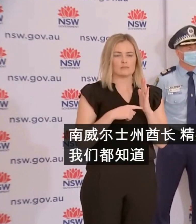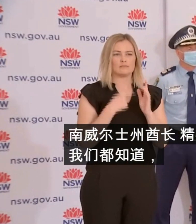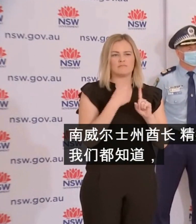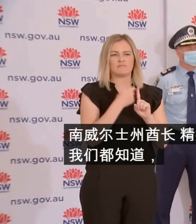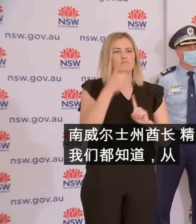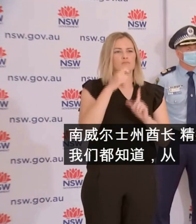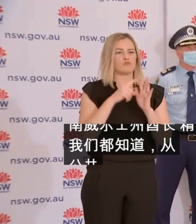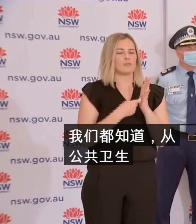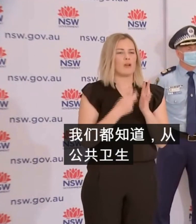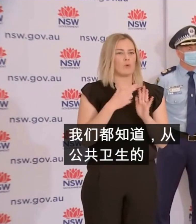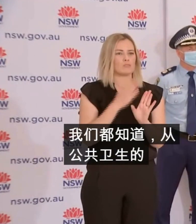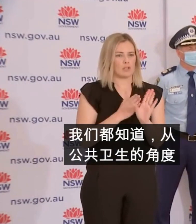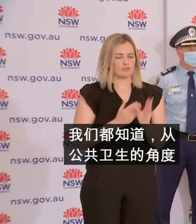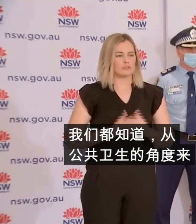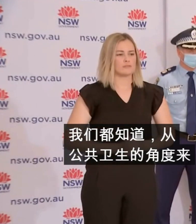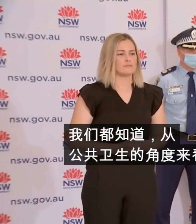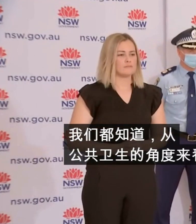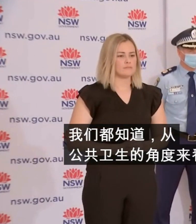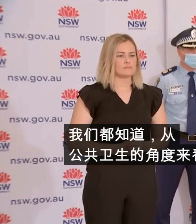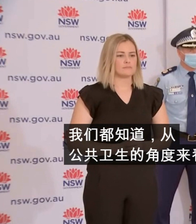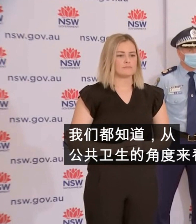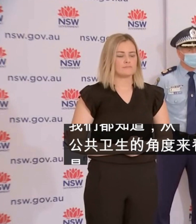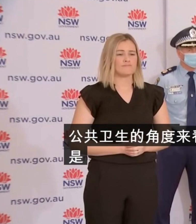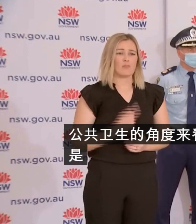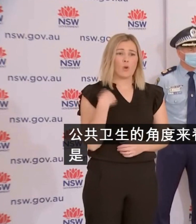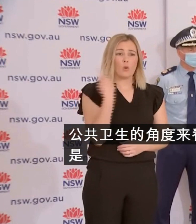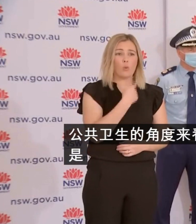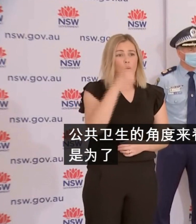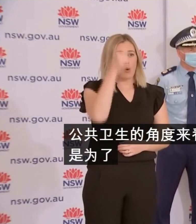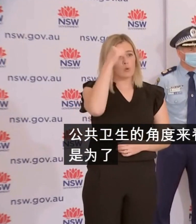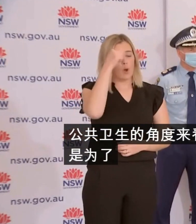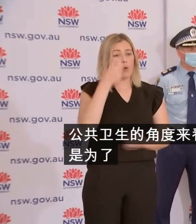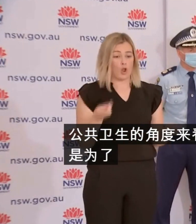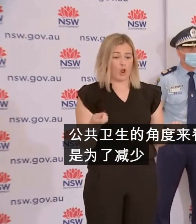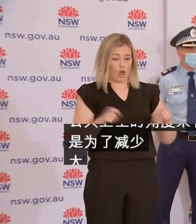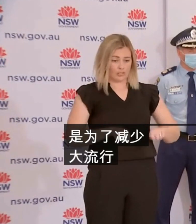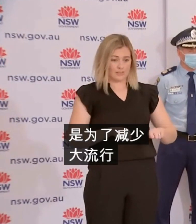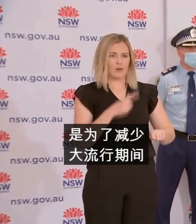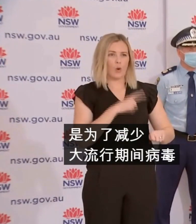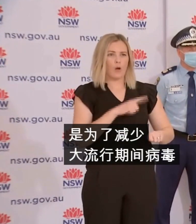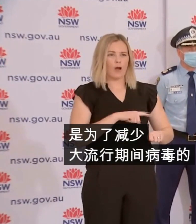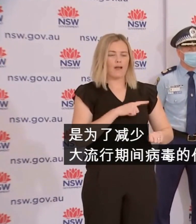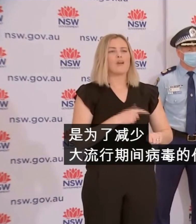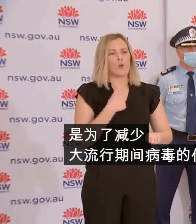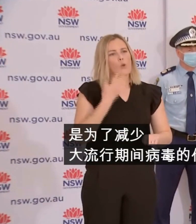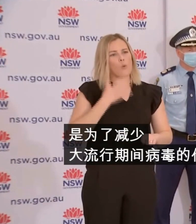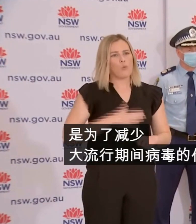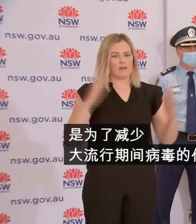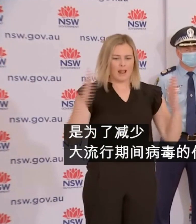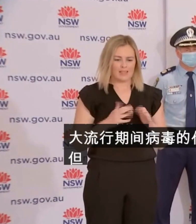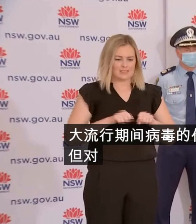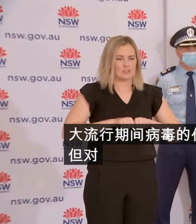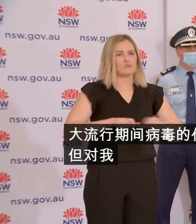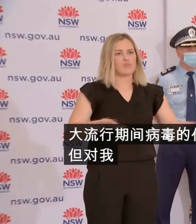know that from a public health perspective, that the lockdown is for the purposes of reducing the spread of the virus during the